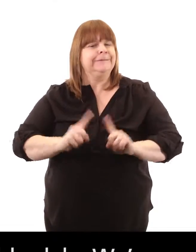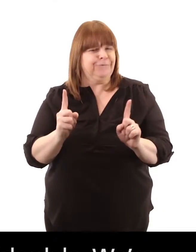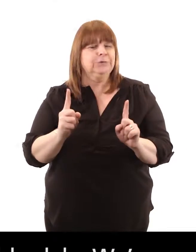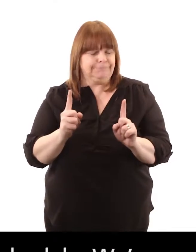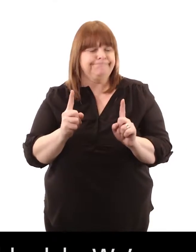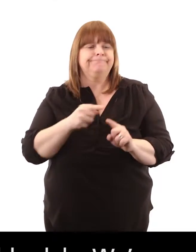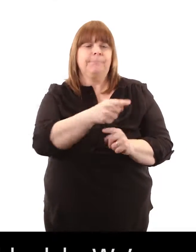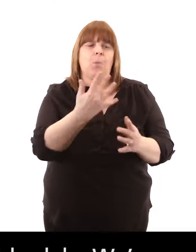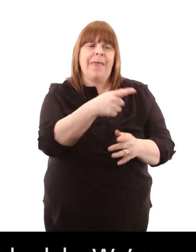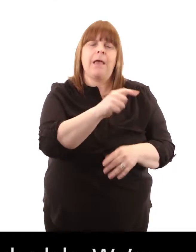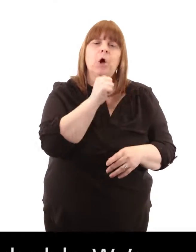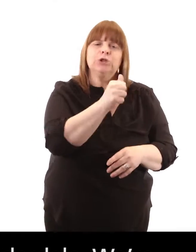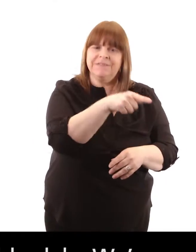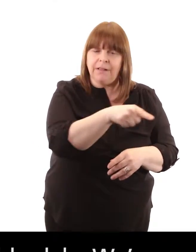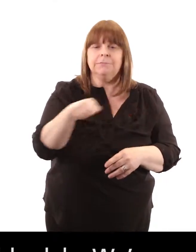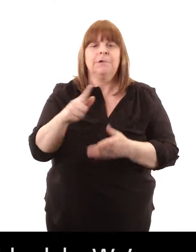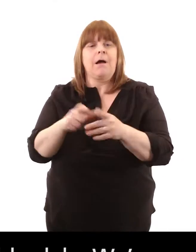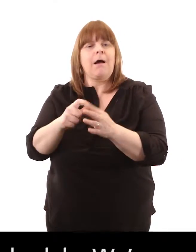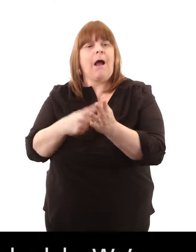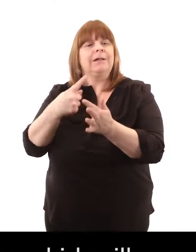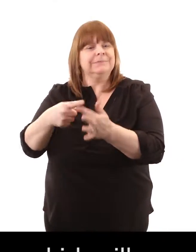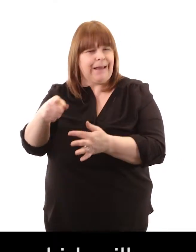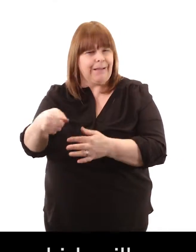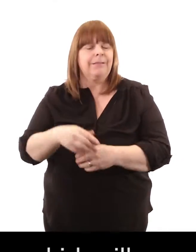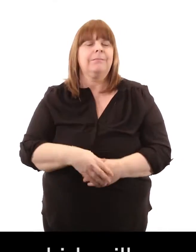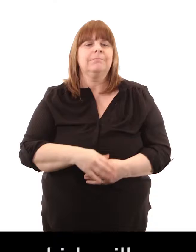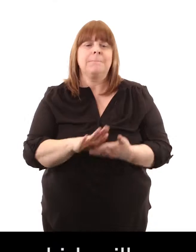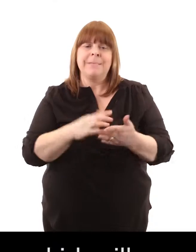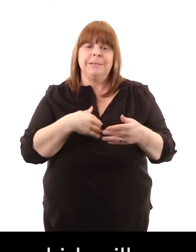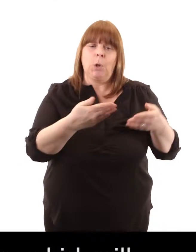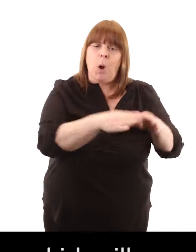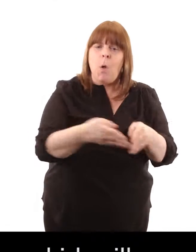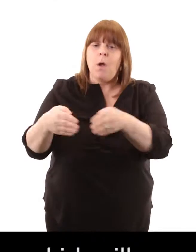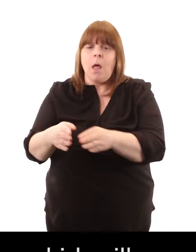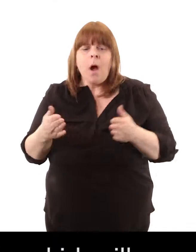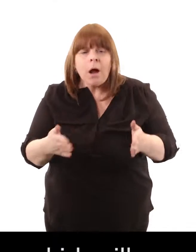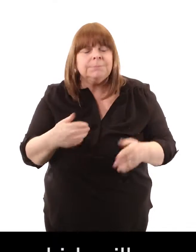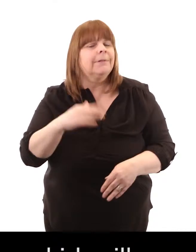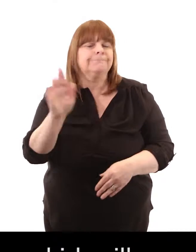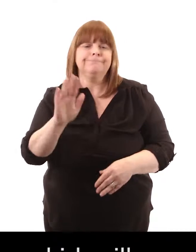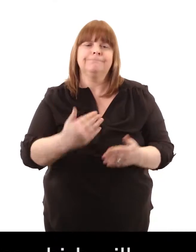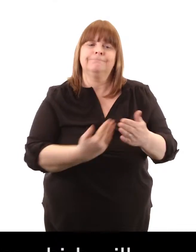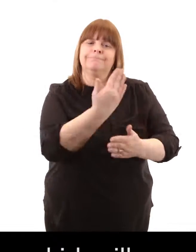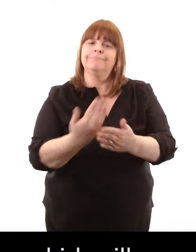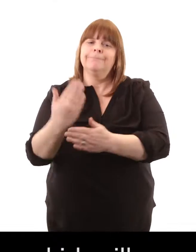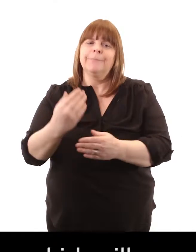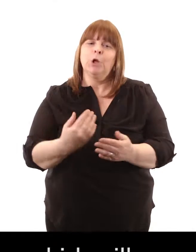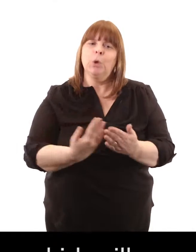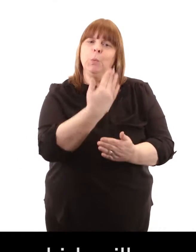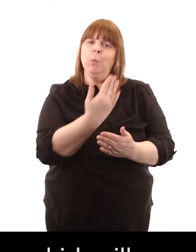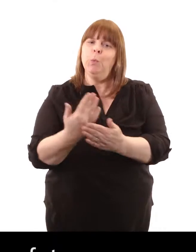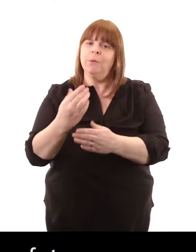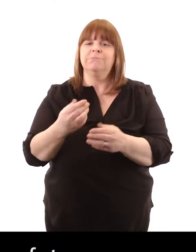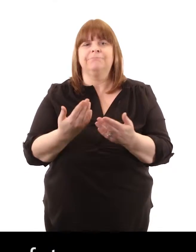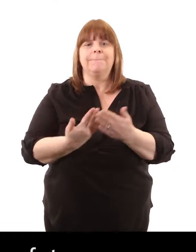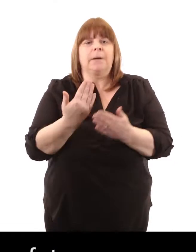and in Calderdale. We're not closing either of our hospitals. We're developing new facilities which will be modern and fit for